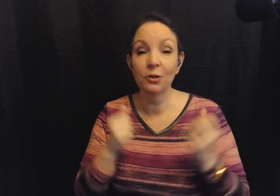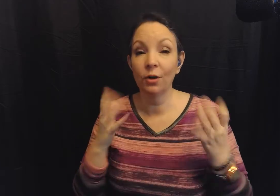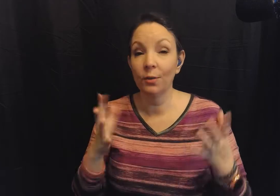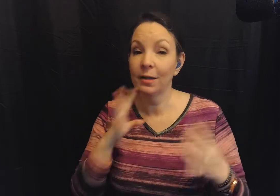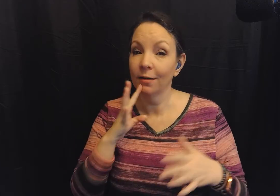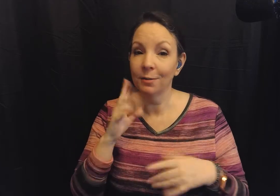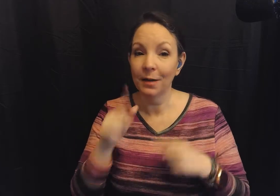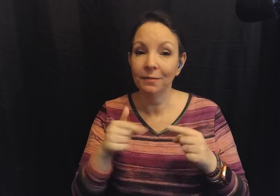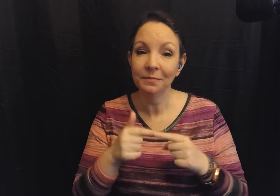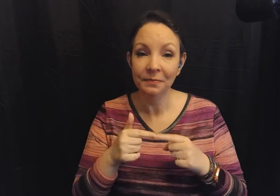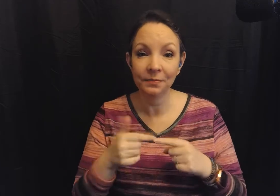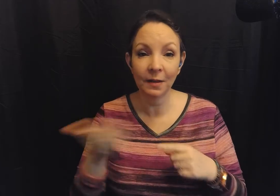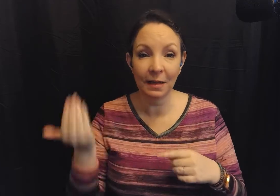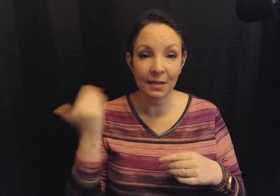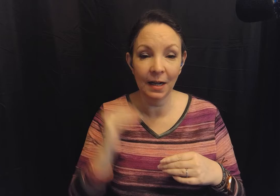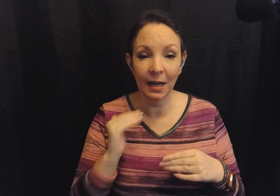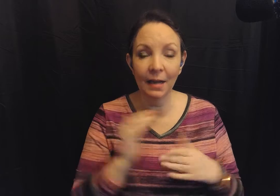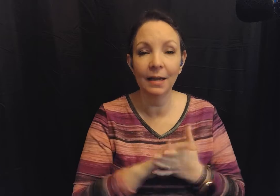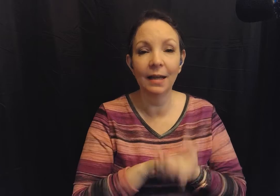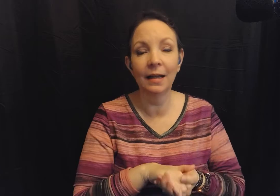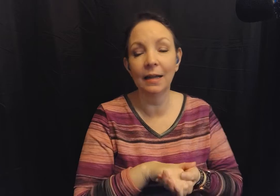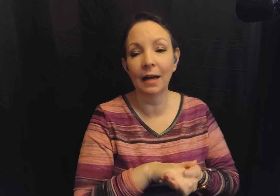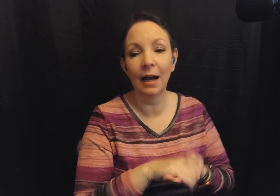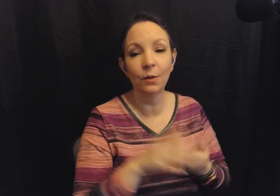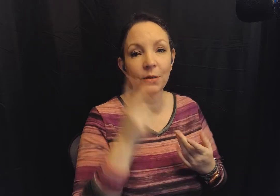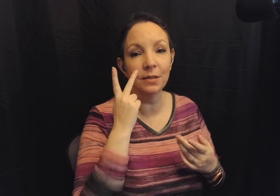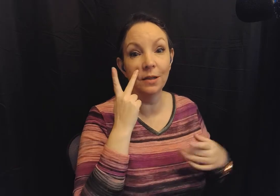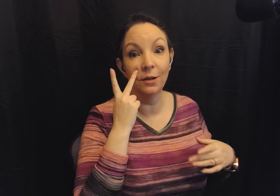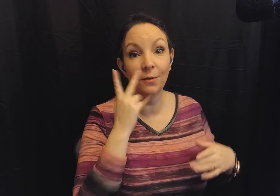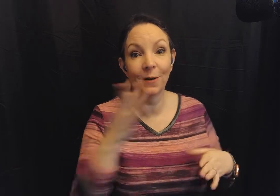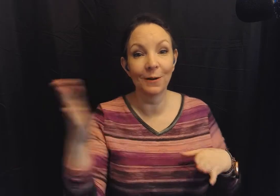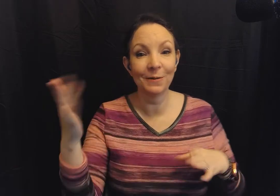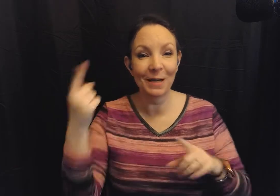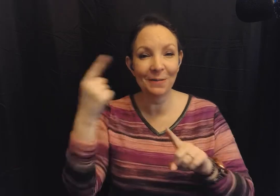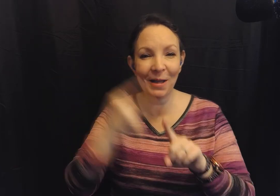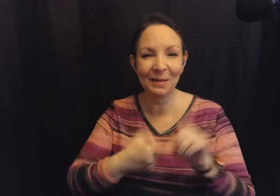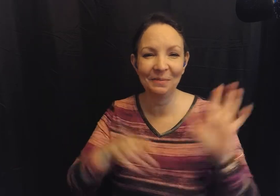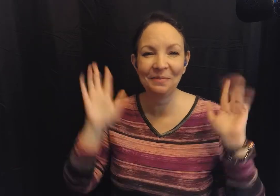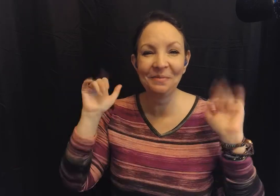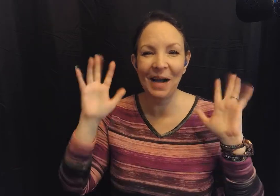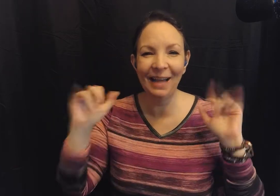we talked about last night, and I will see you all next month. Bye.